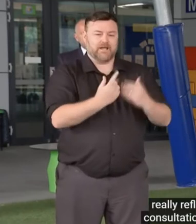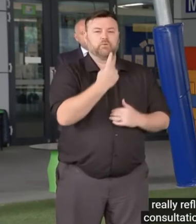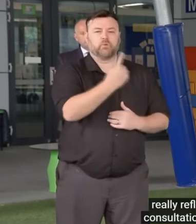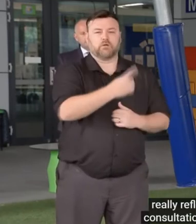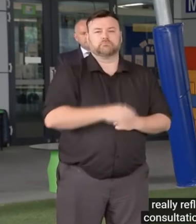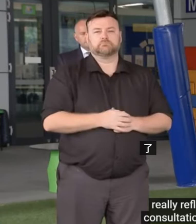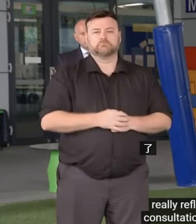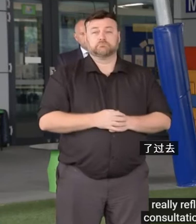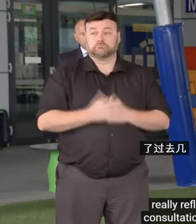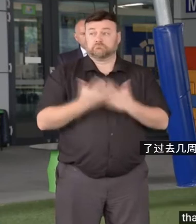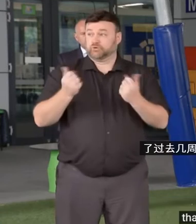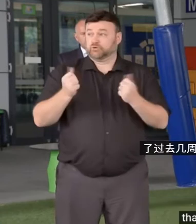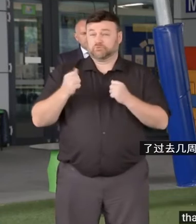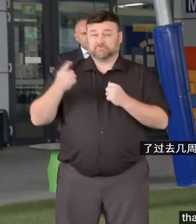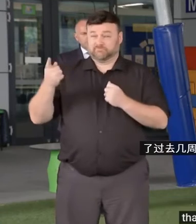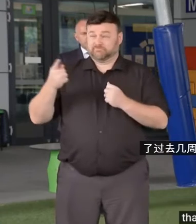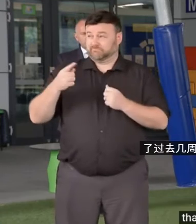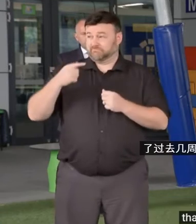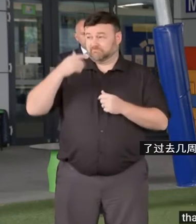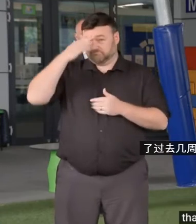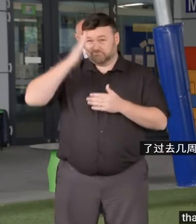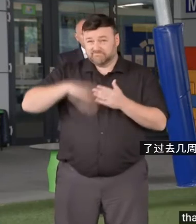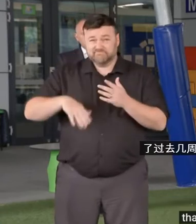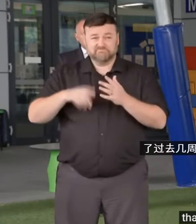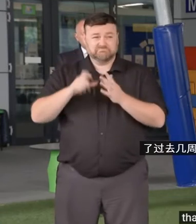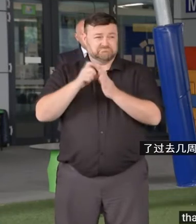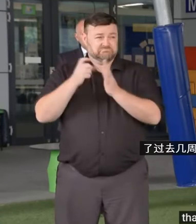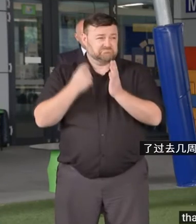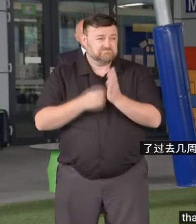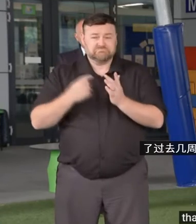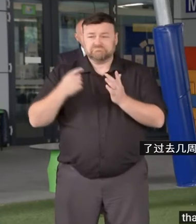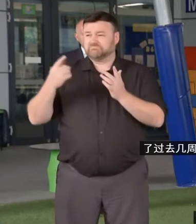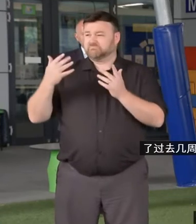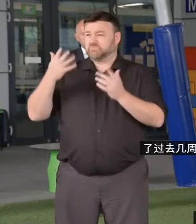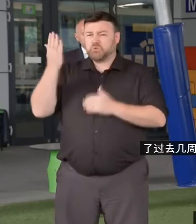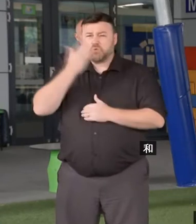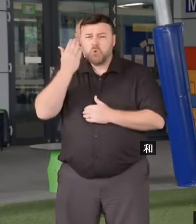been going on amongst the 3 sectors over the past several